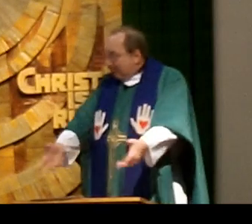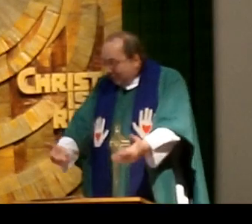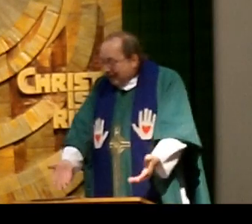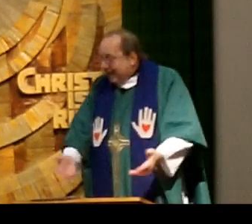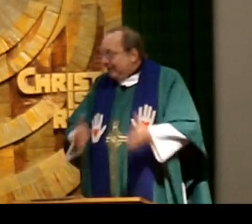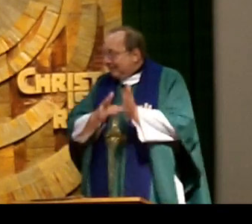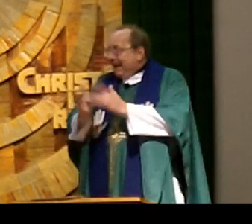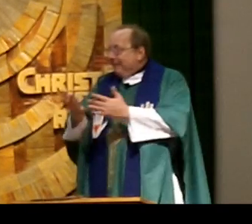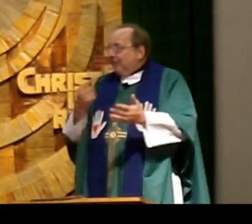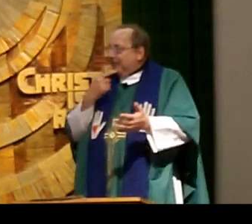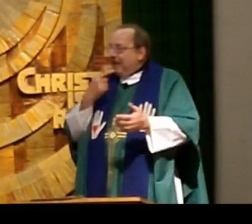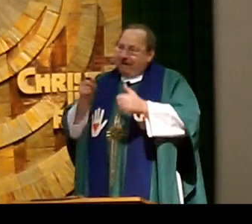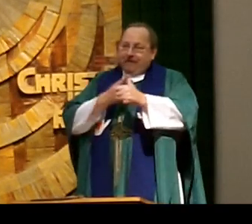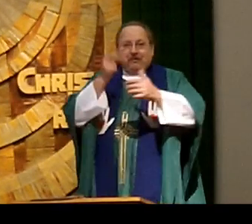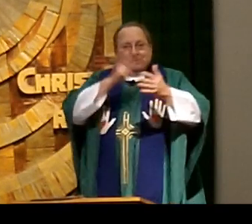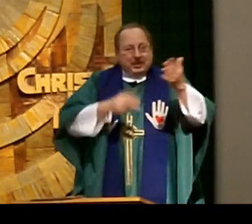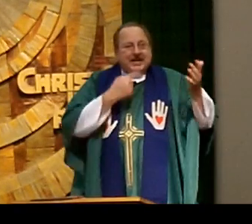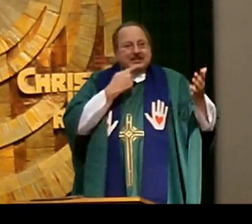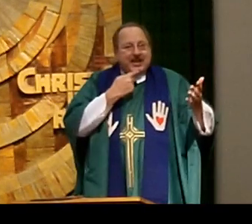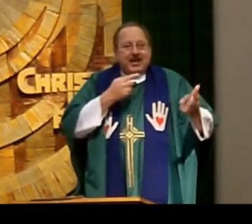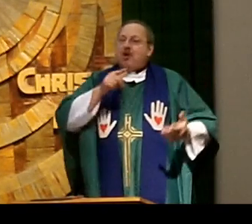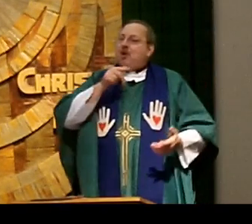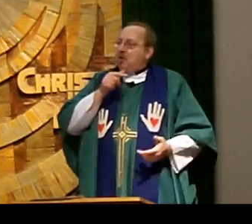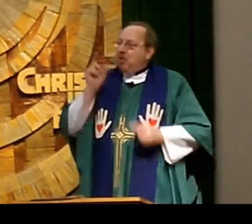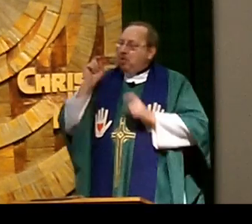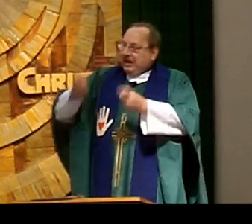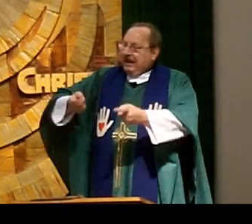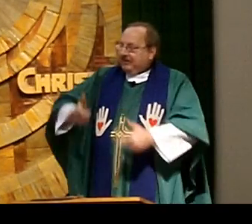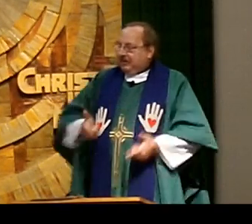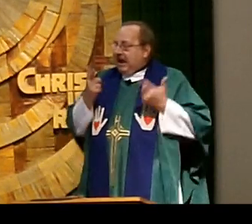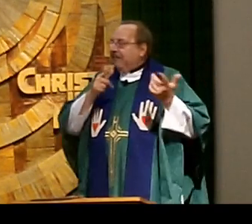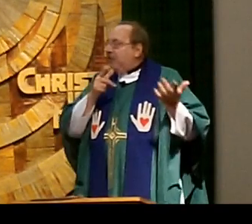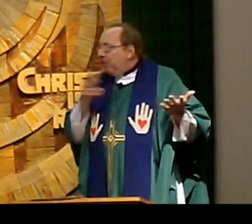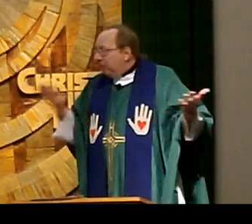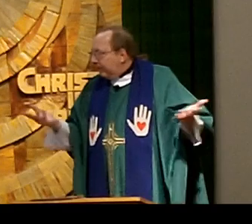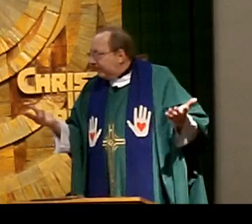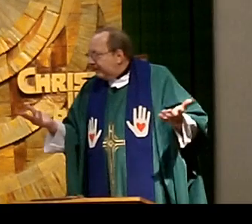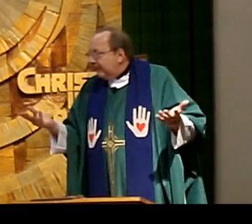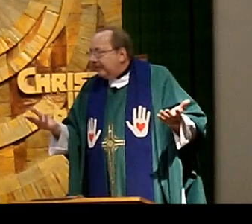Oh yeah, the Bible. The first reading said, who gives life? Who?